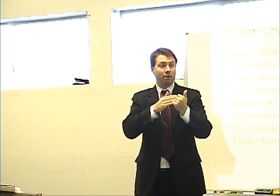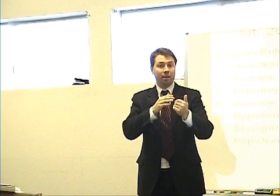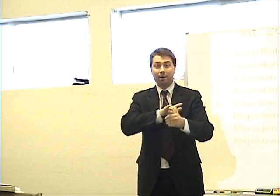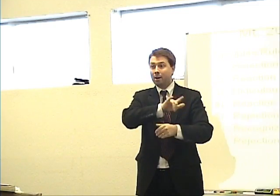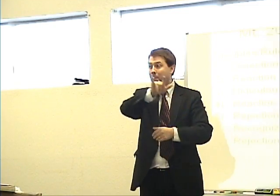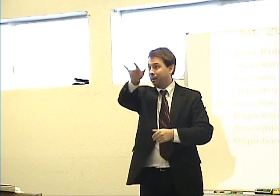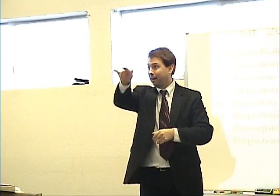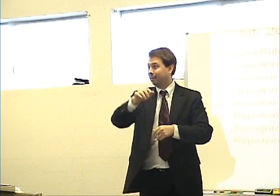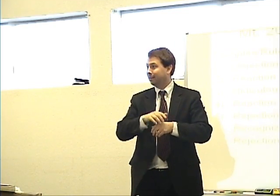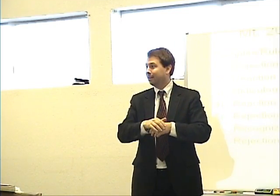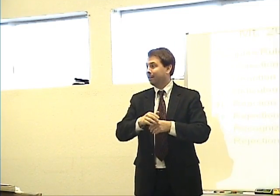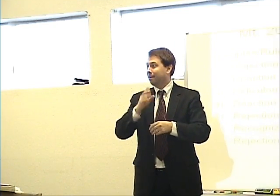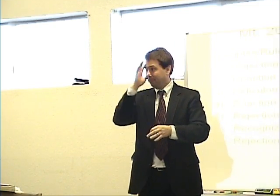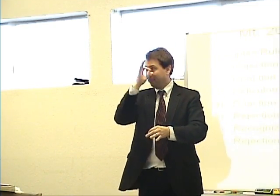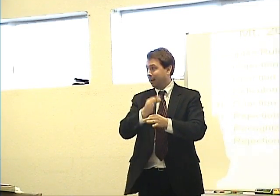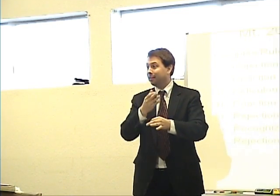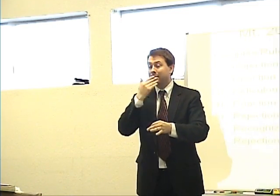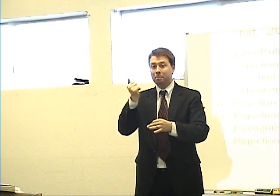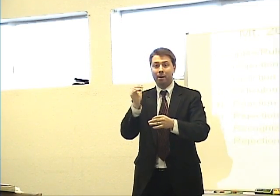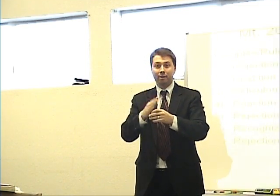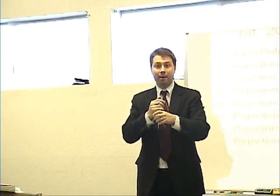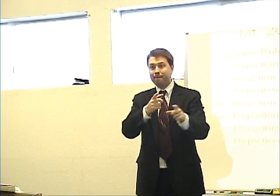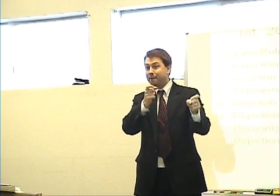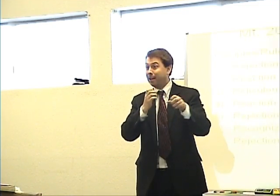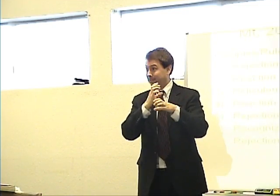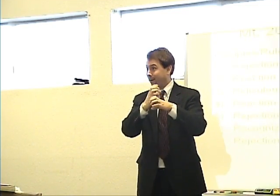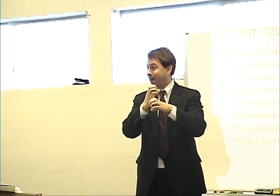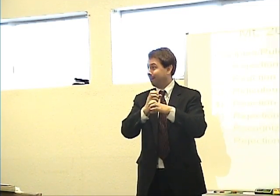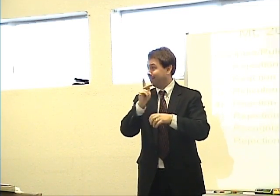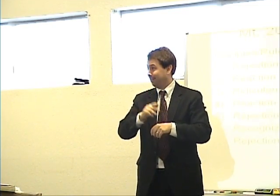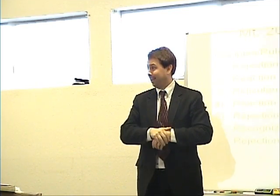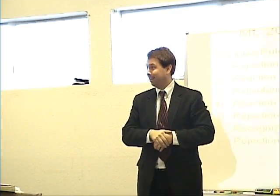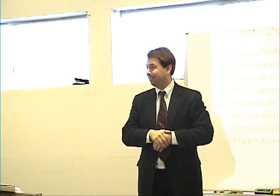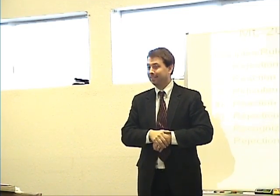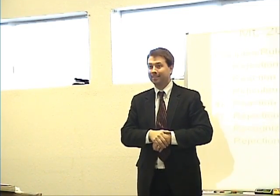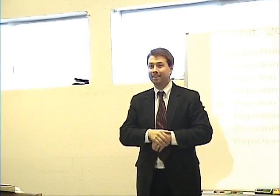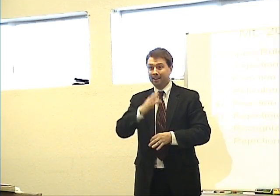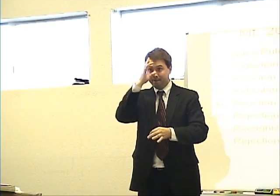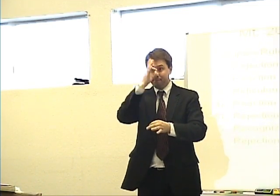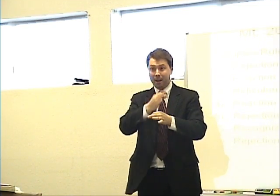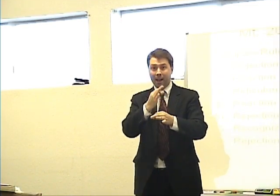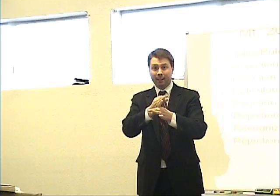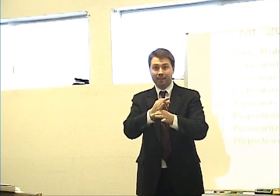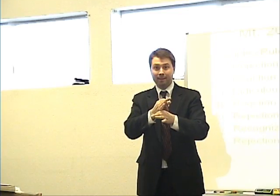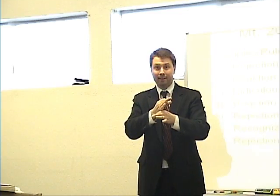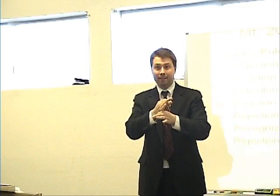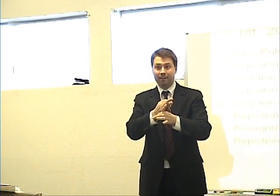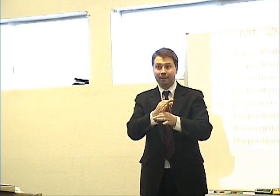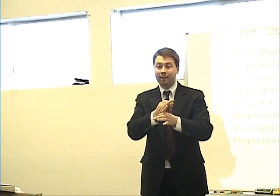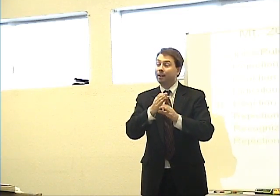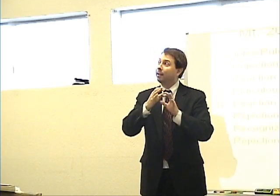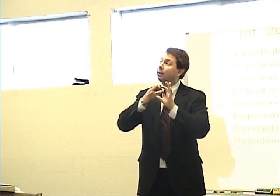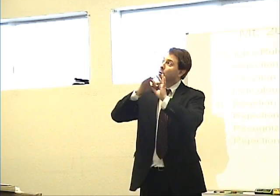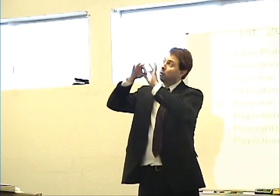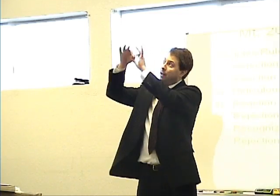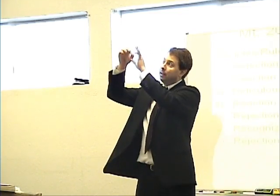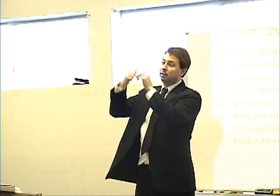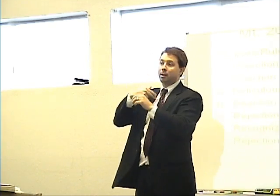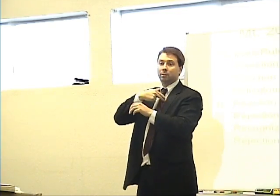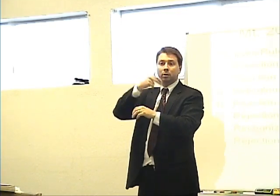than an airplane. Faith is better than a fast car. Okay? Faith relates us